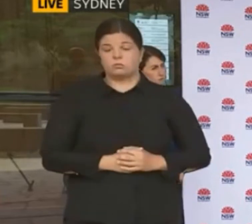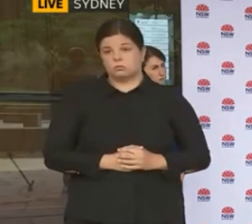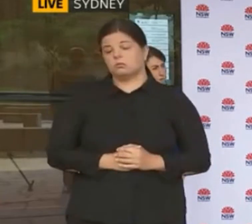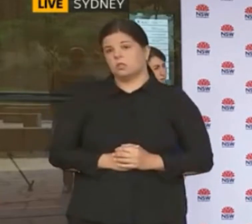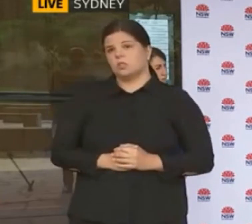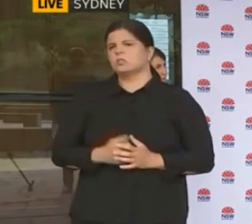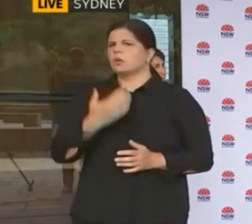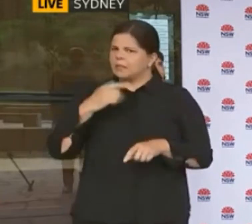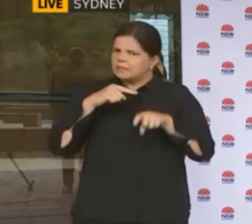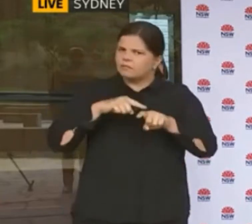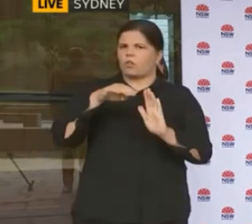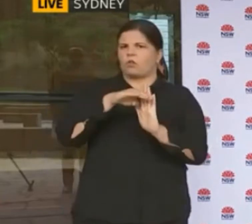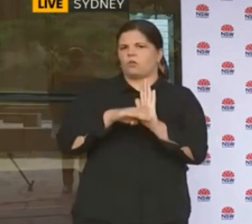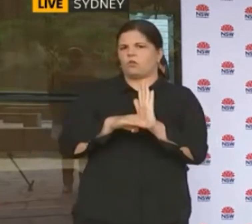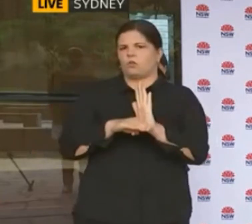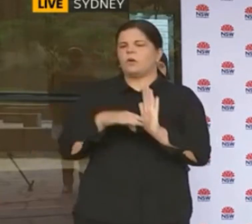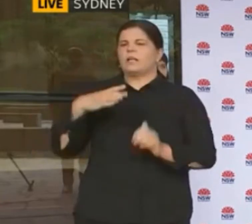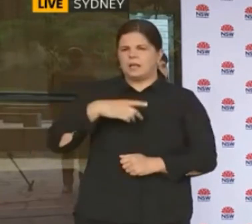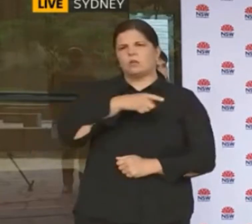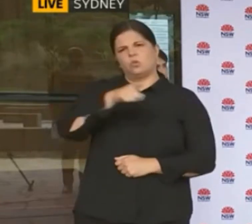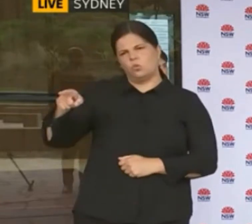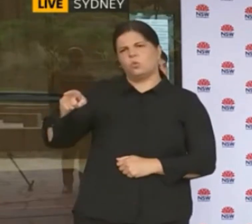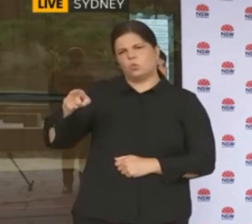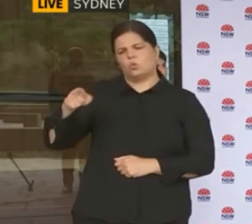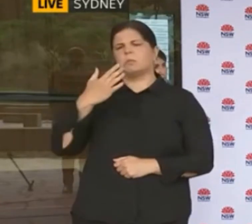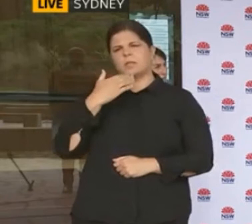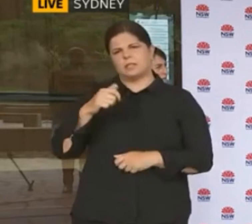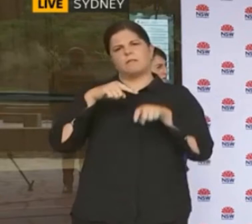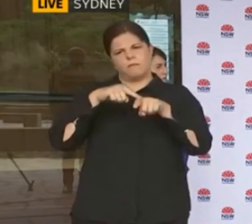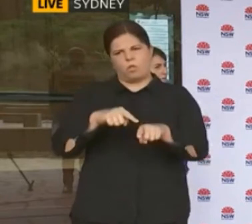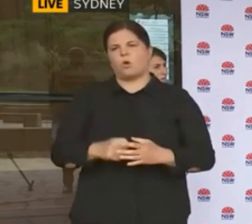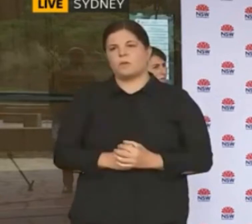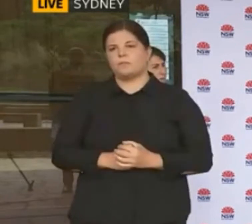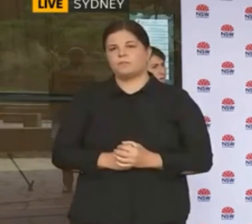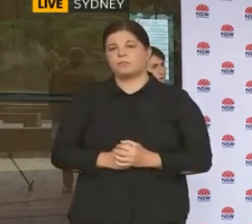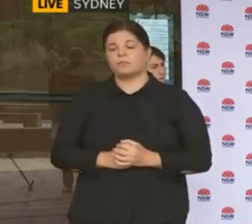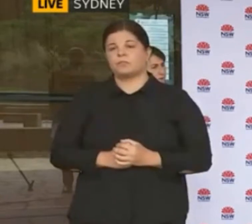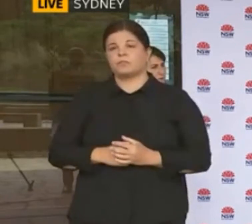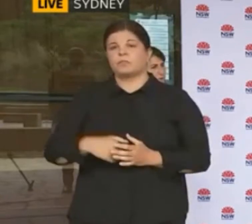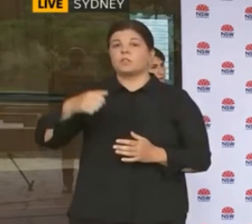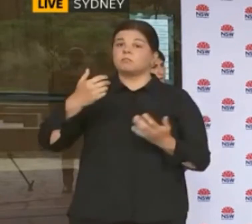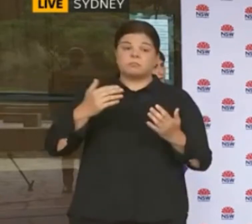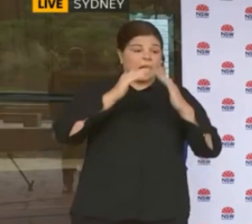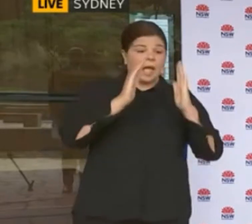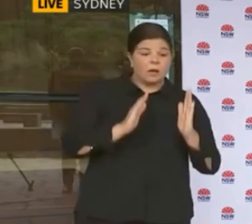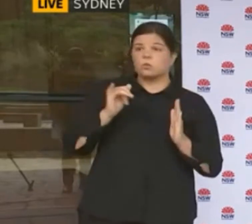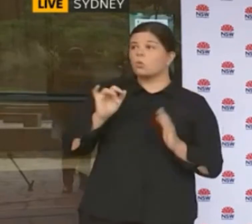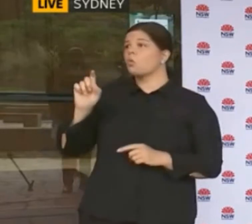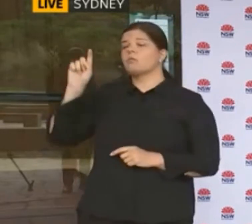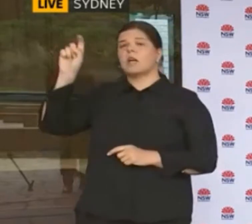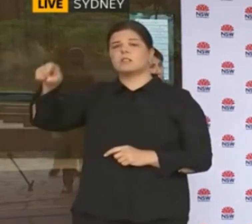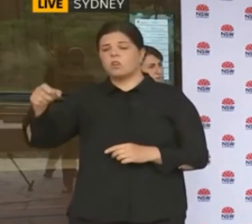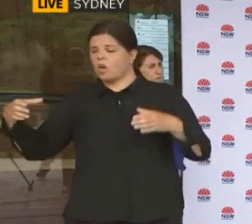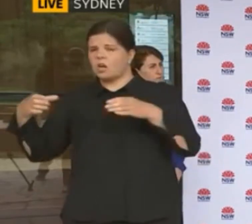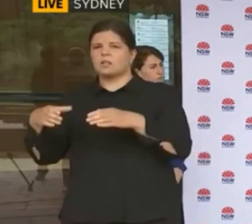we need the community to abide by the current health orders, particularly in relation to public gatherings and household gatherings. Now, in terms